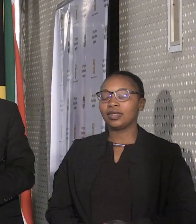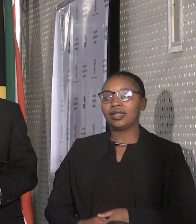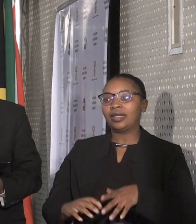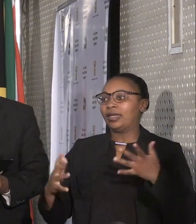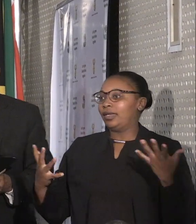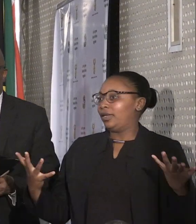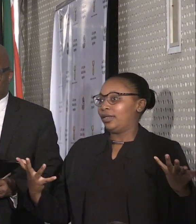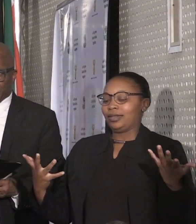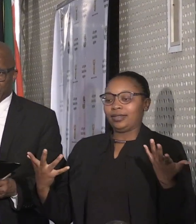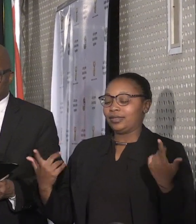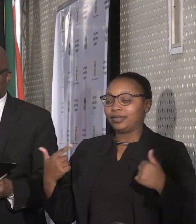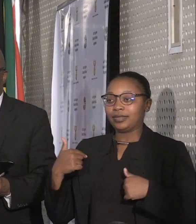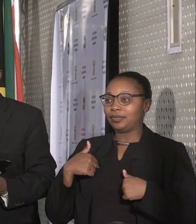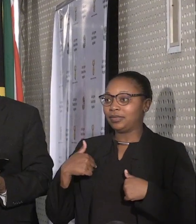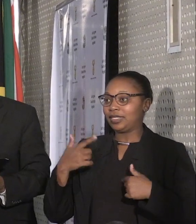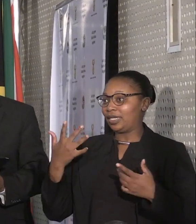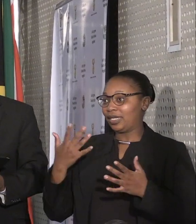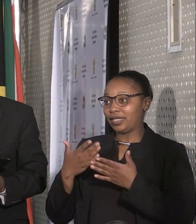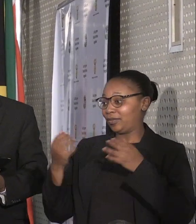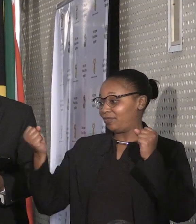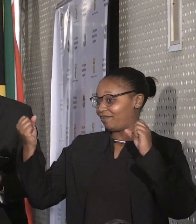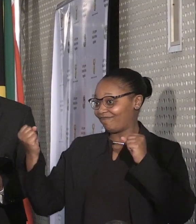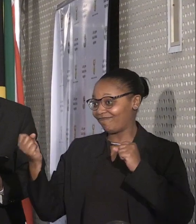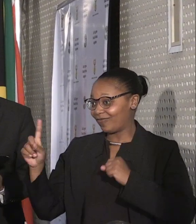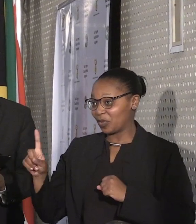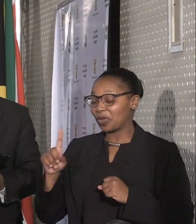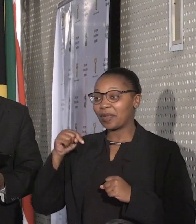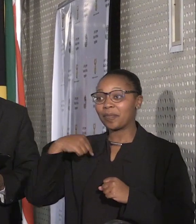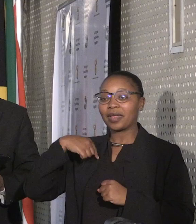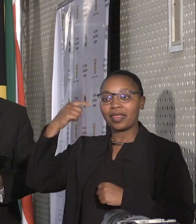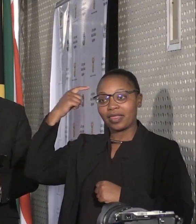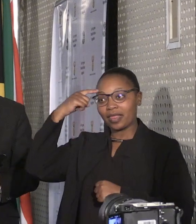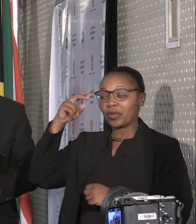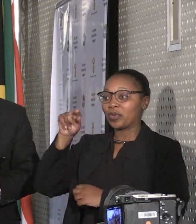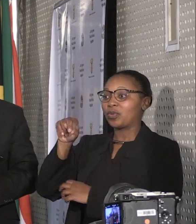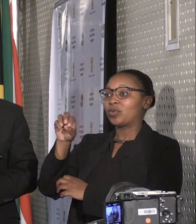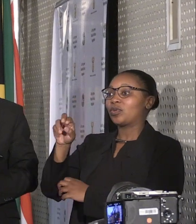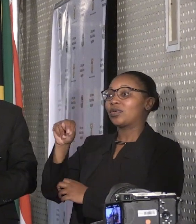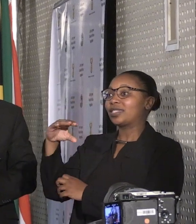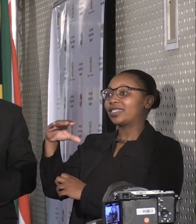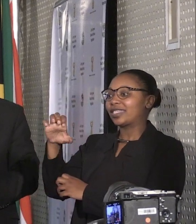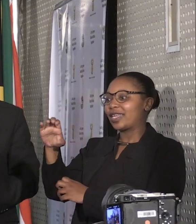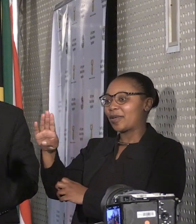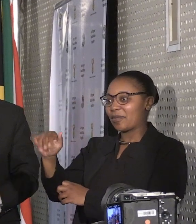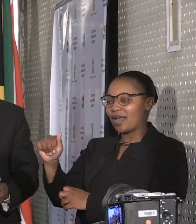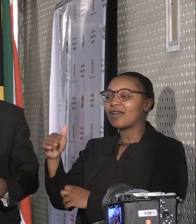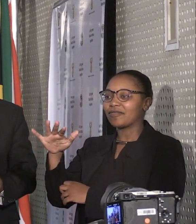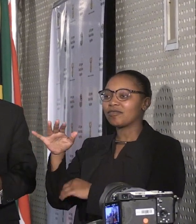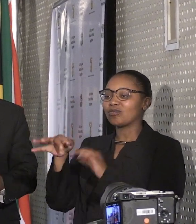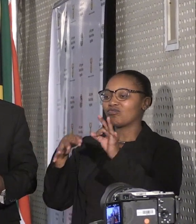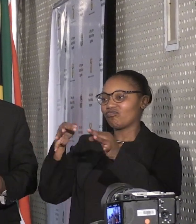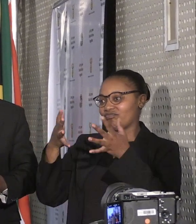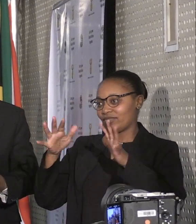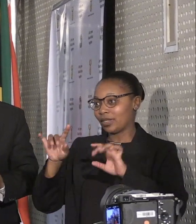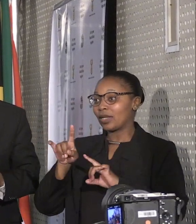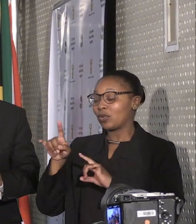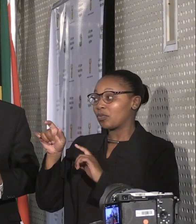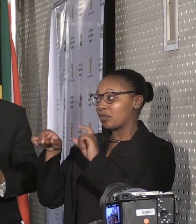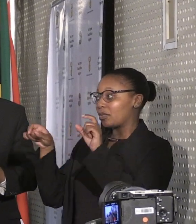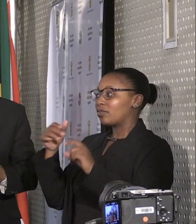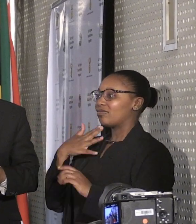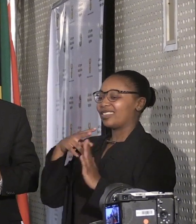What do I say? I think Ngungubele has already clarified if colleagues read the statement, but I want to repeat